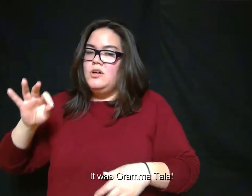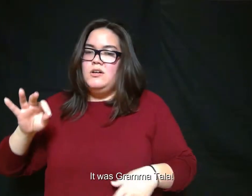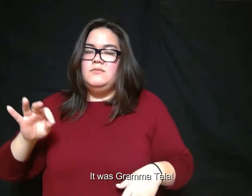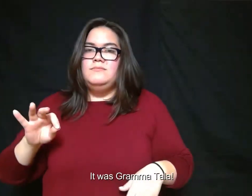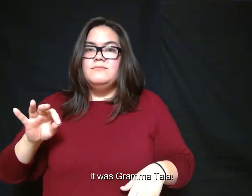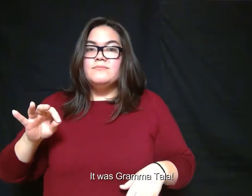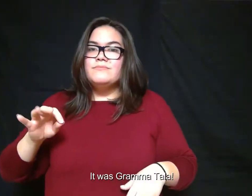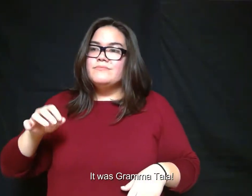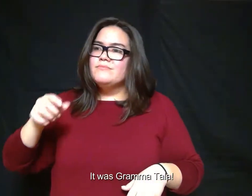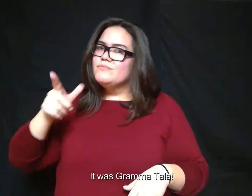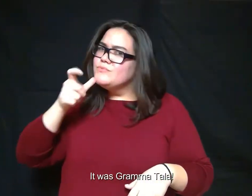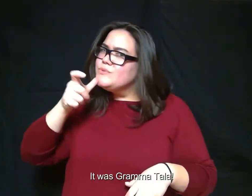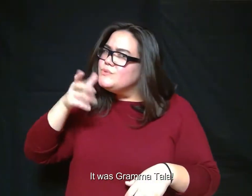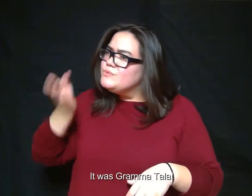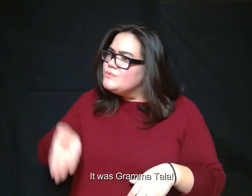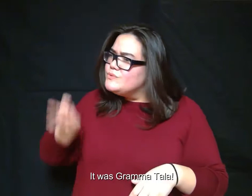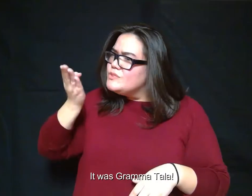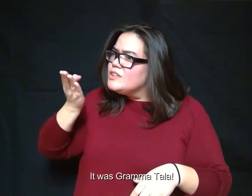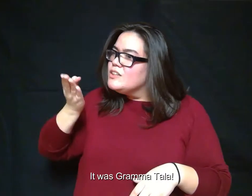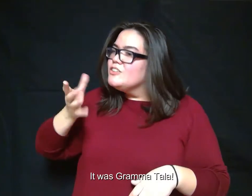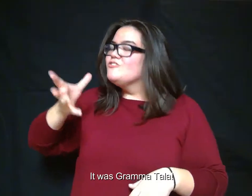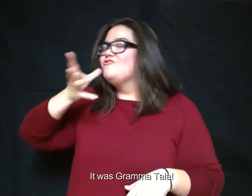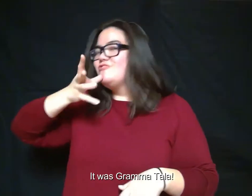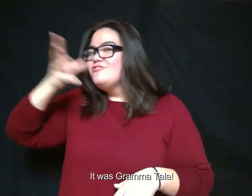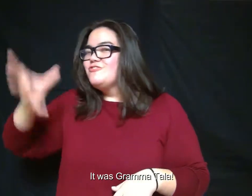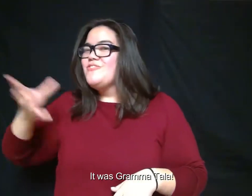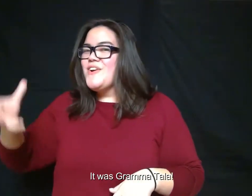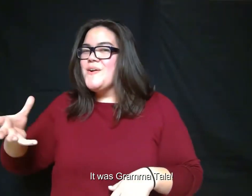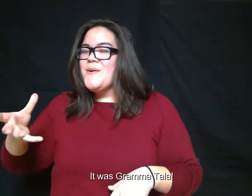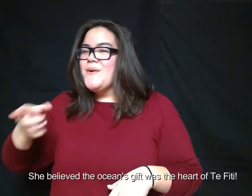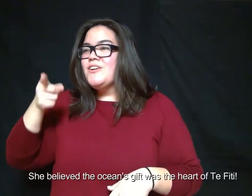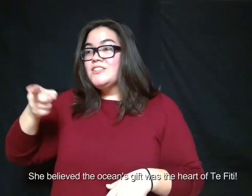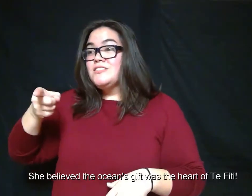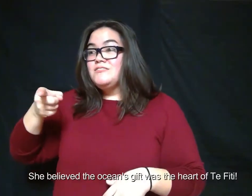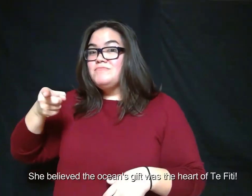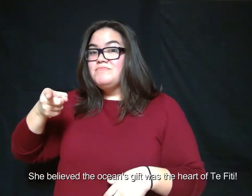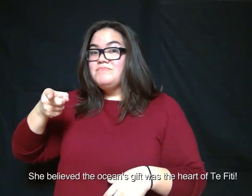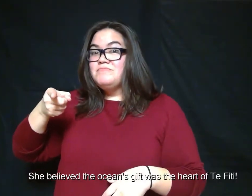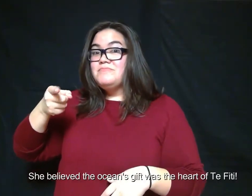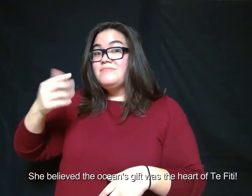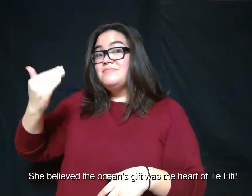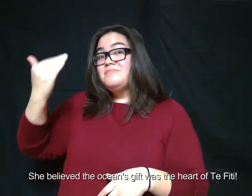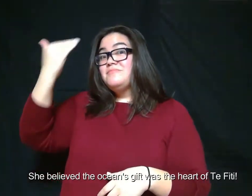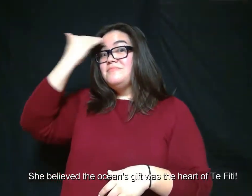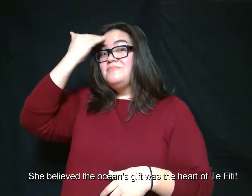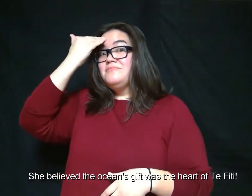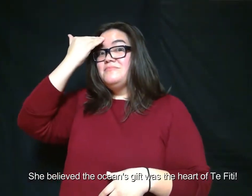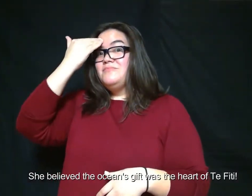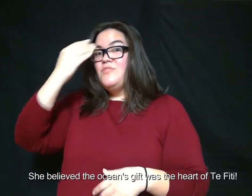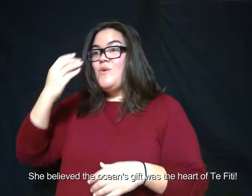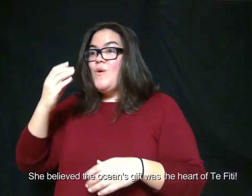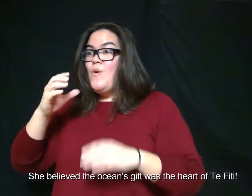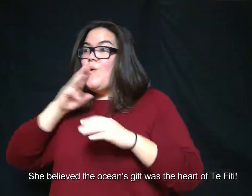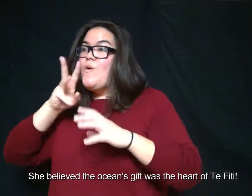It was Grandma Tala. She believed the ocean's gift was the heart of Te Fiti.